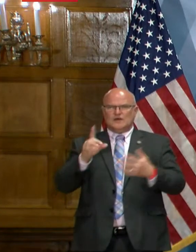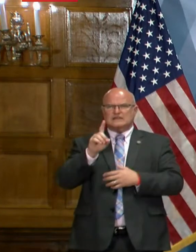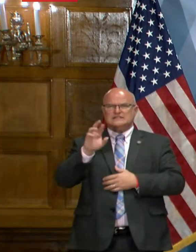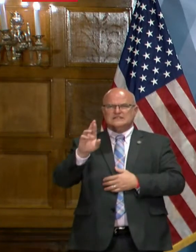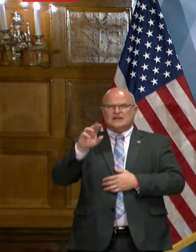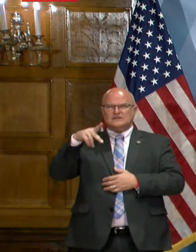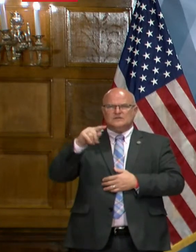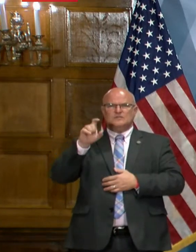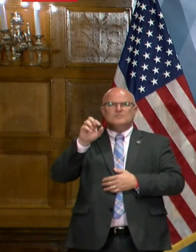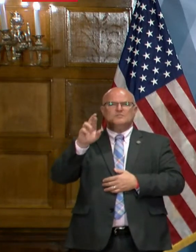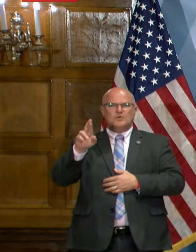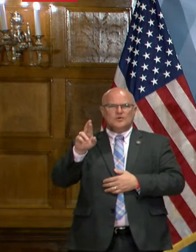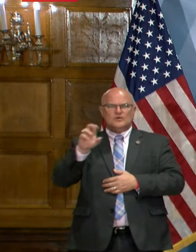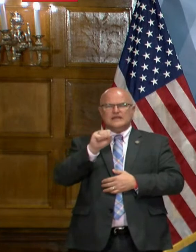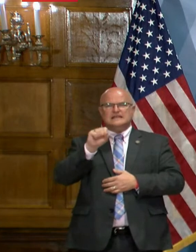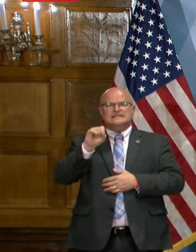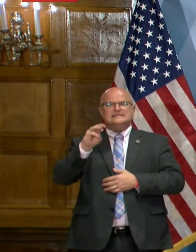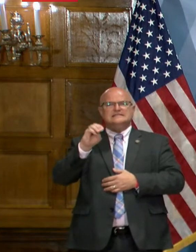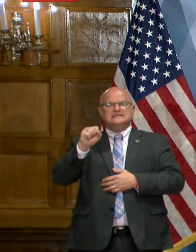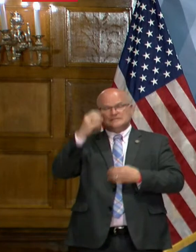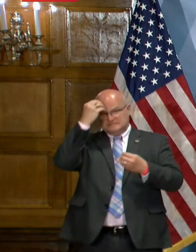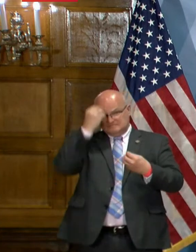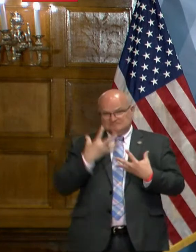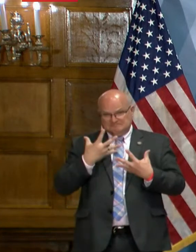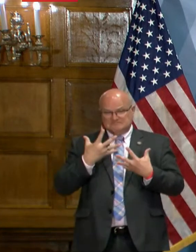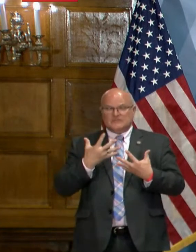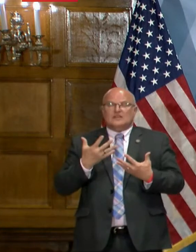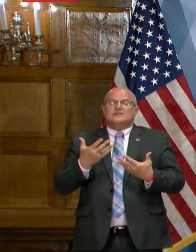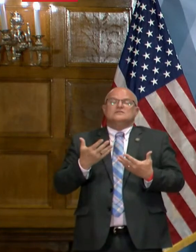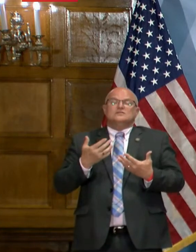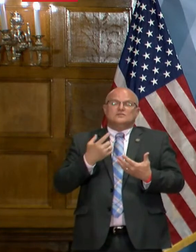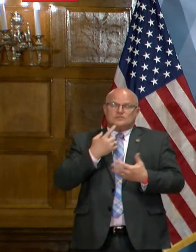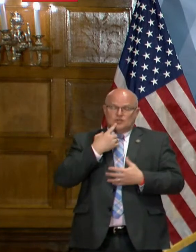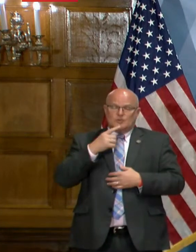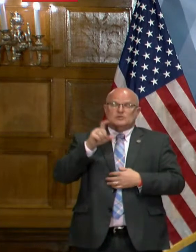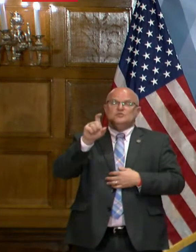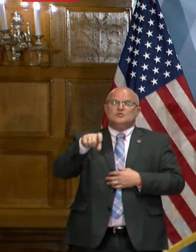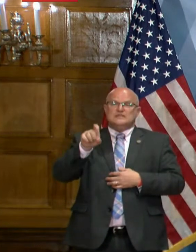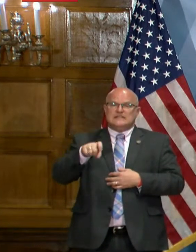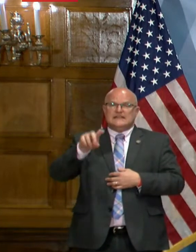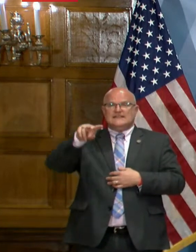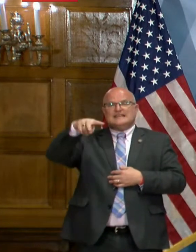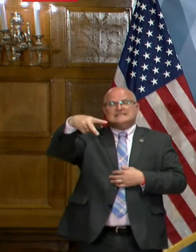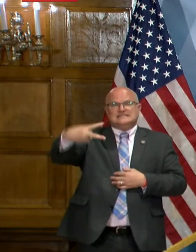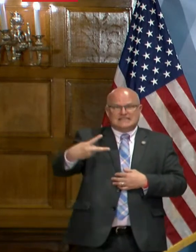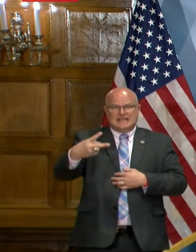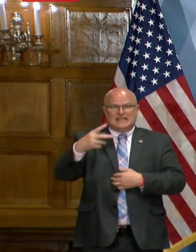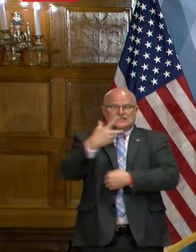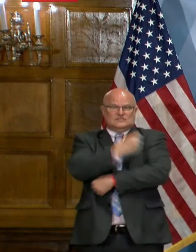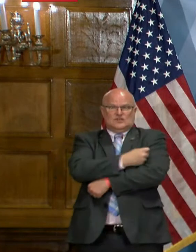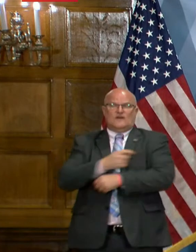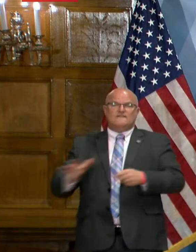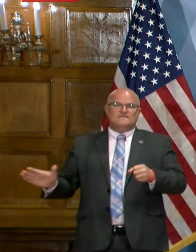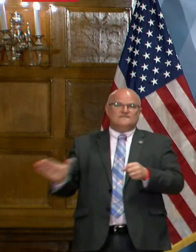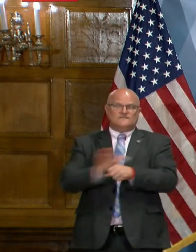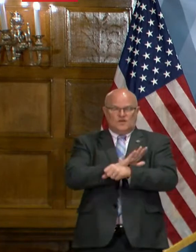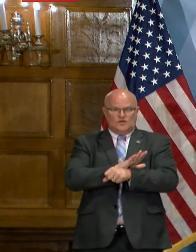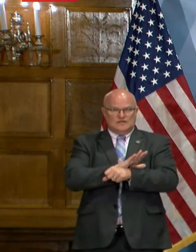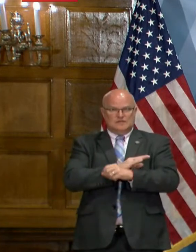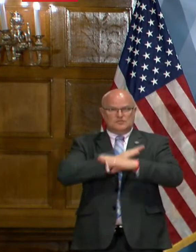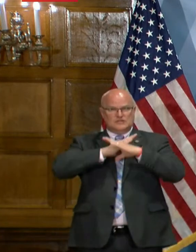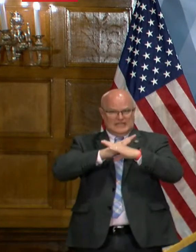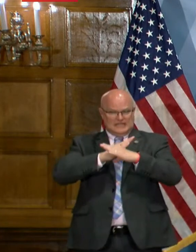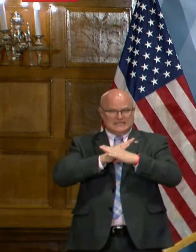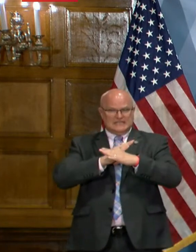and Simma have told me, may be increasing. So again, you need that second dose to become fully immunized if